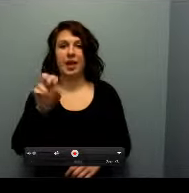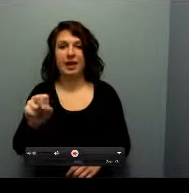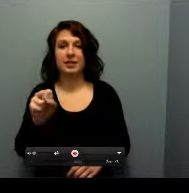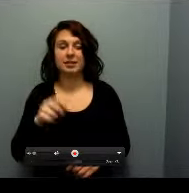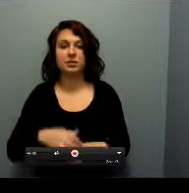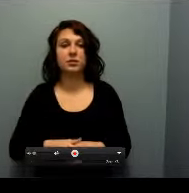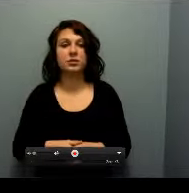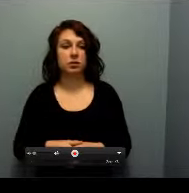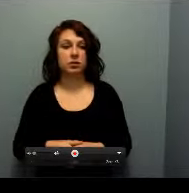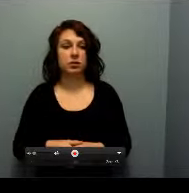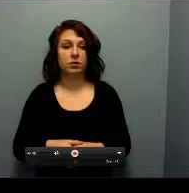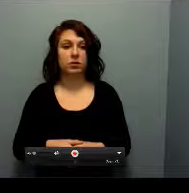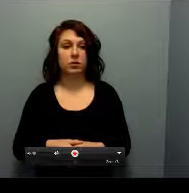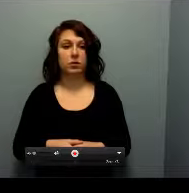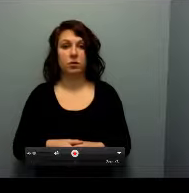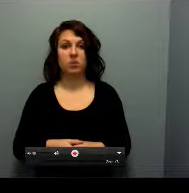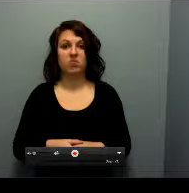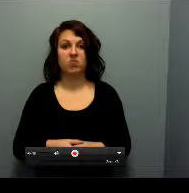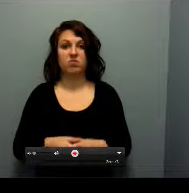What do they have to accomplish?